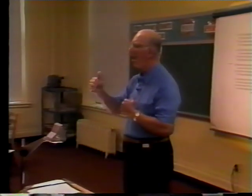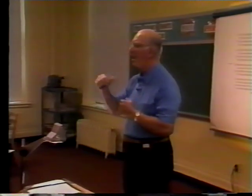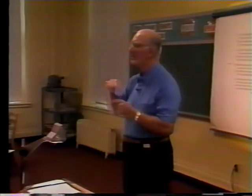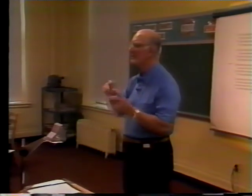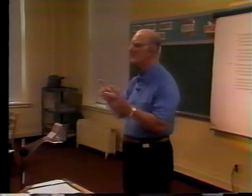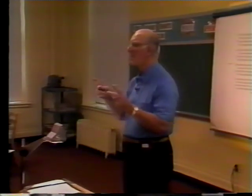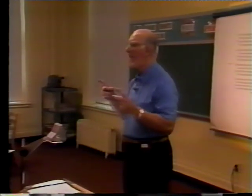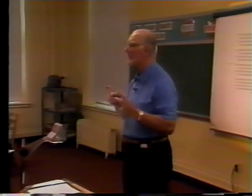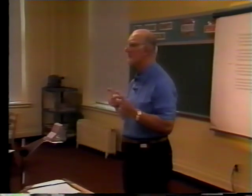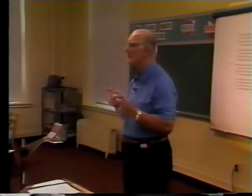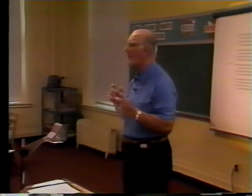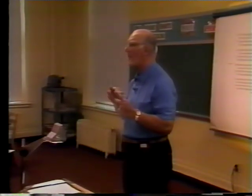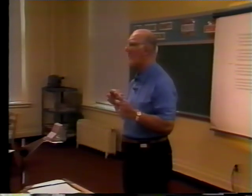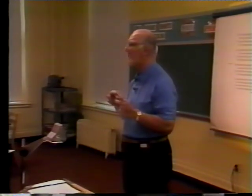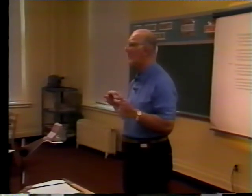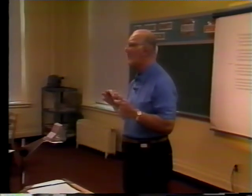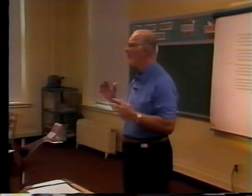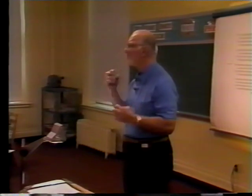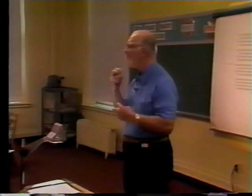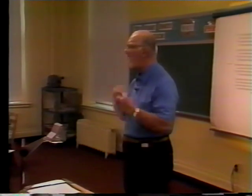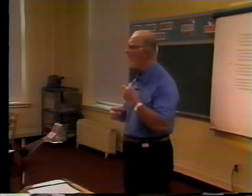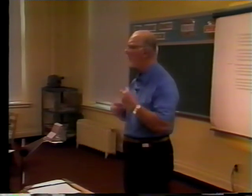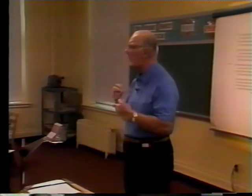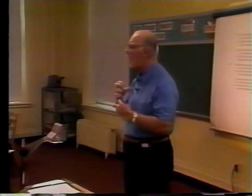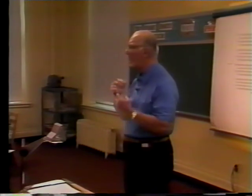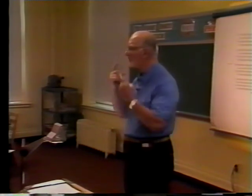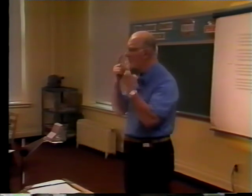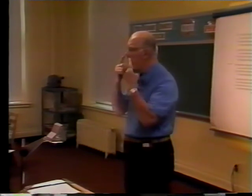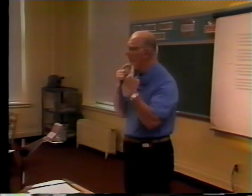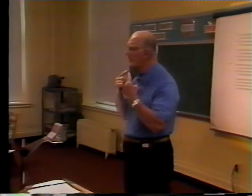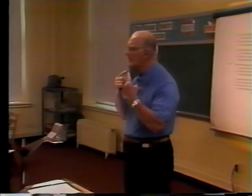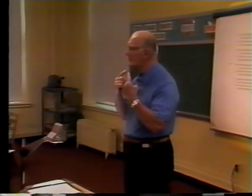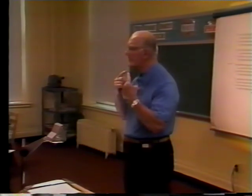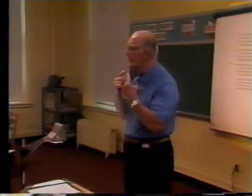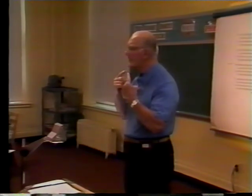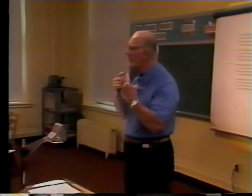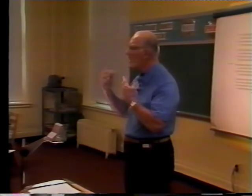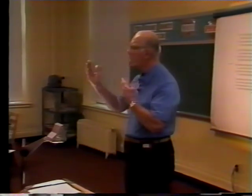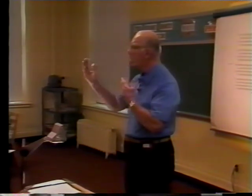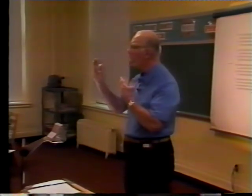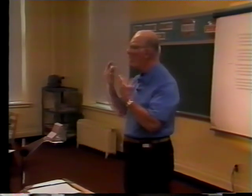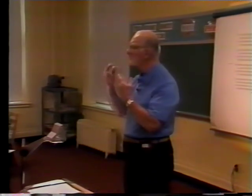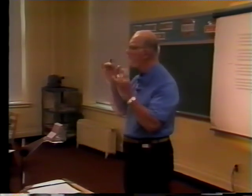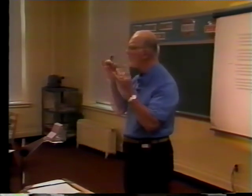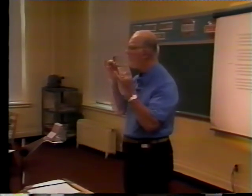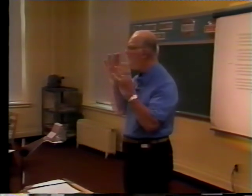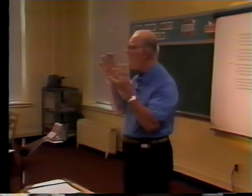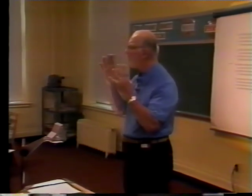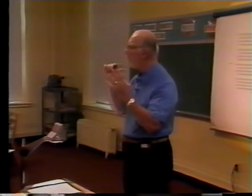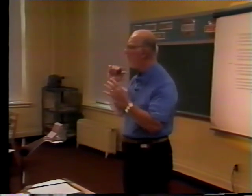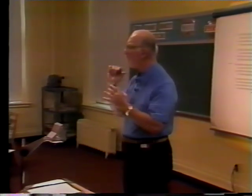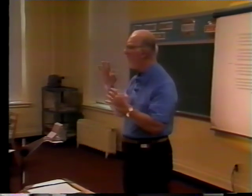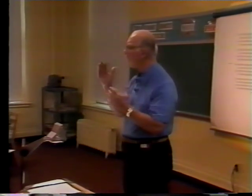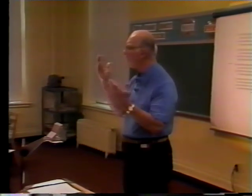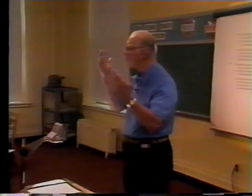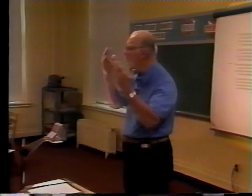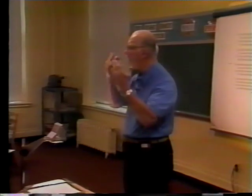Beyond this place of wrath and tears looms but the horror of the